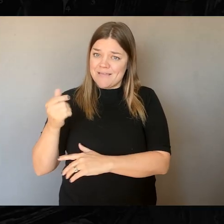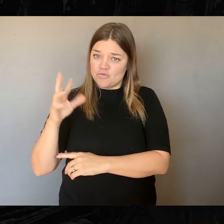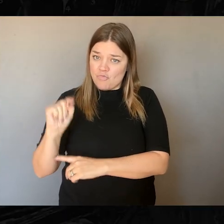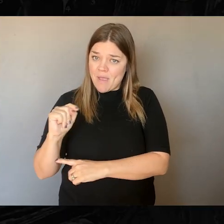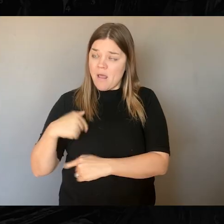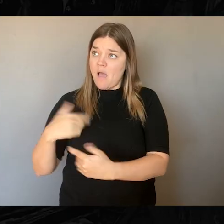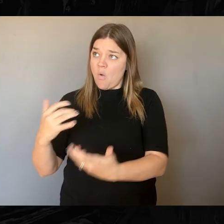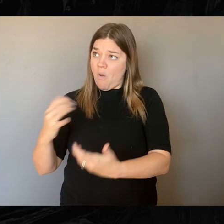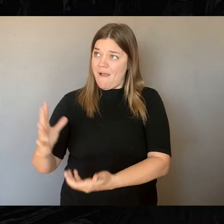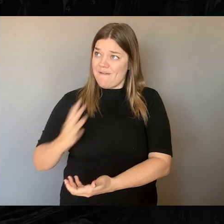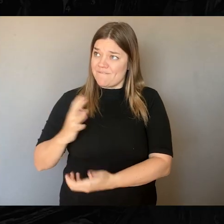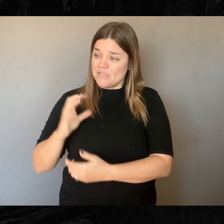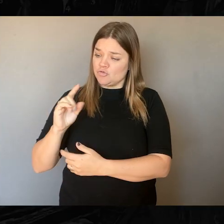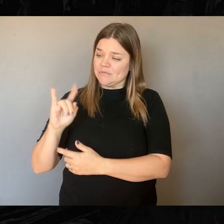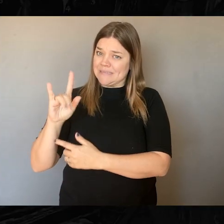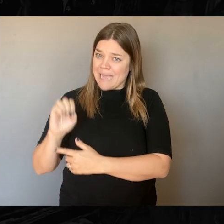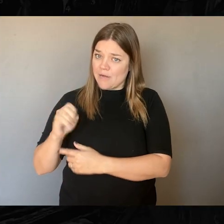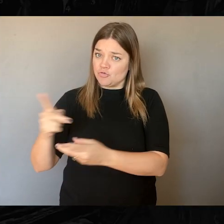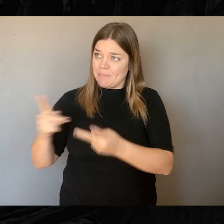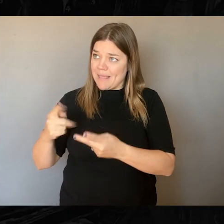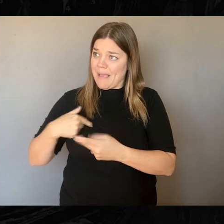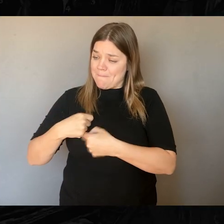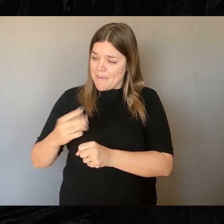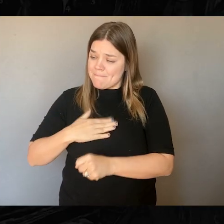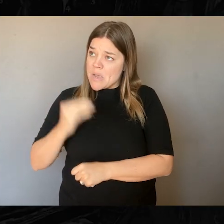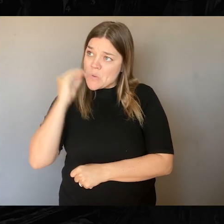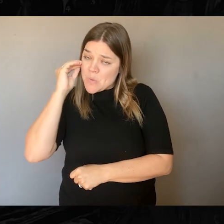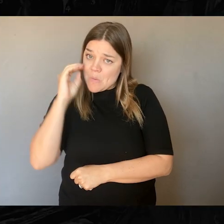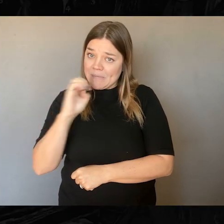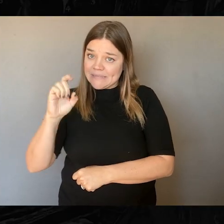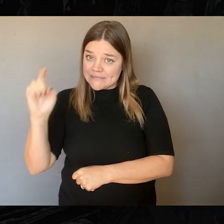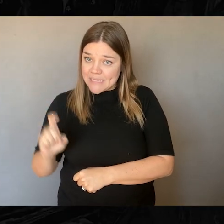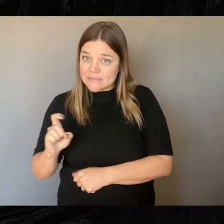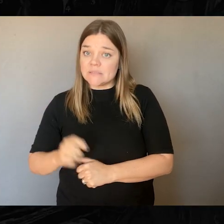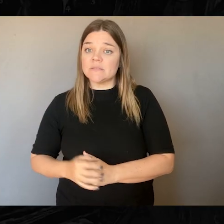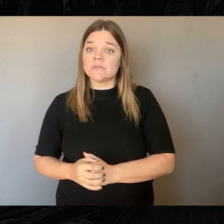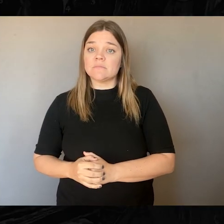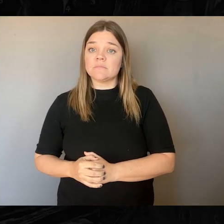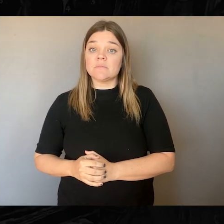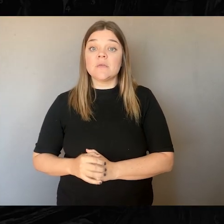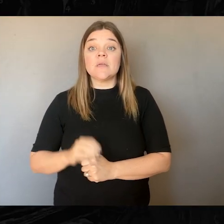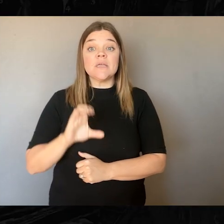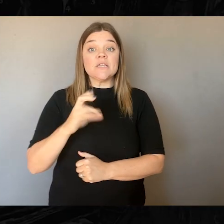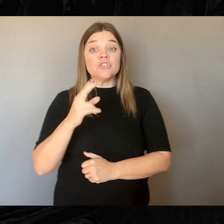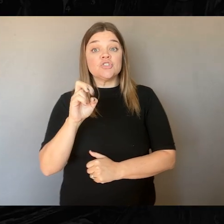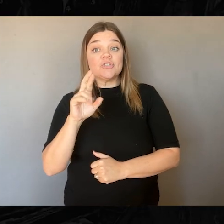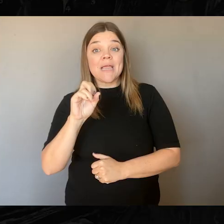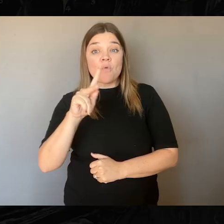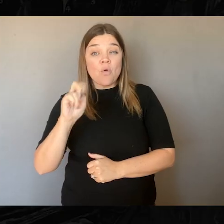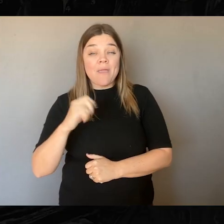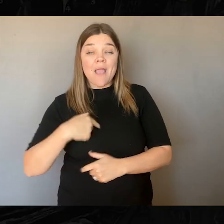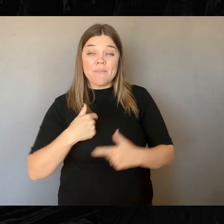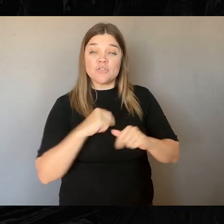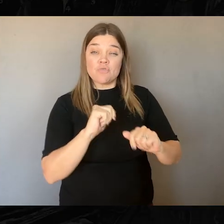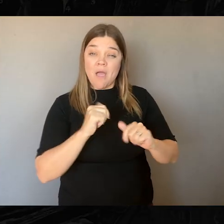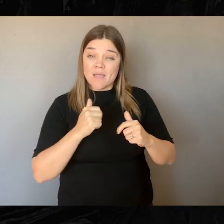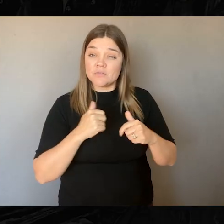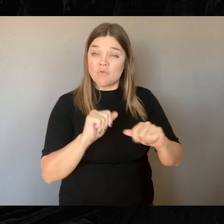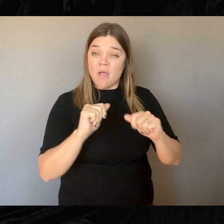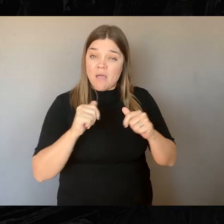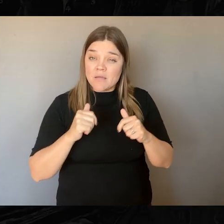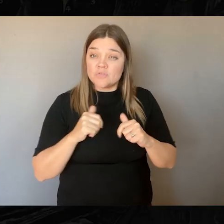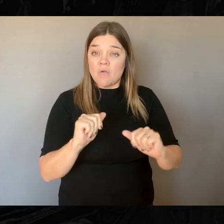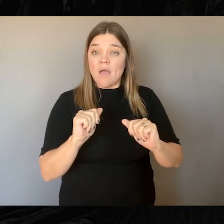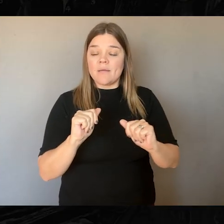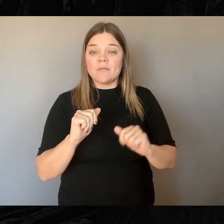have official title to the places where they made their homes in East Texas. The Cherokees in particular had been trying hard for this, but